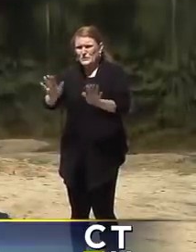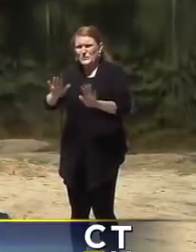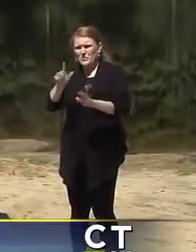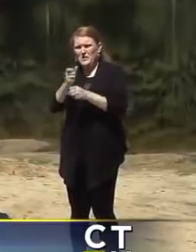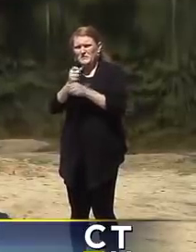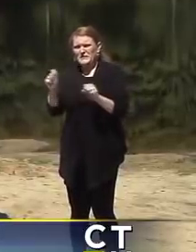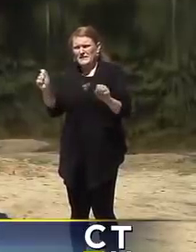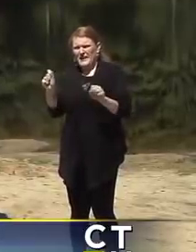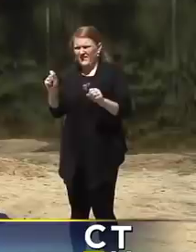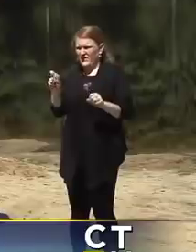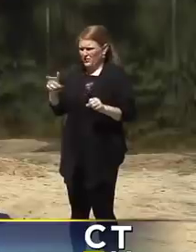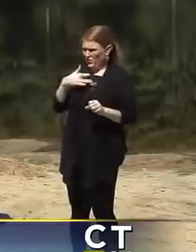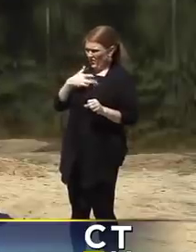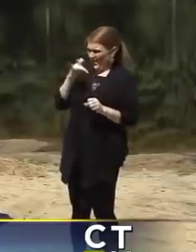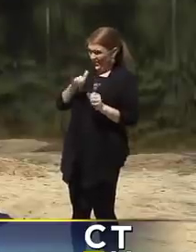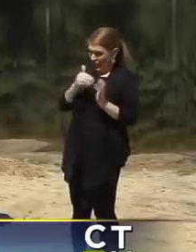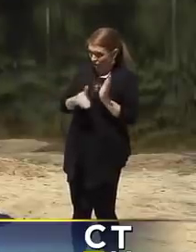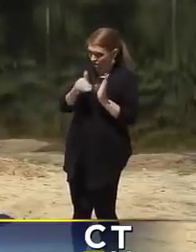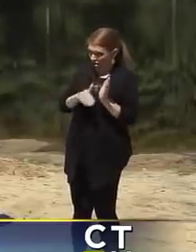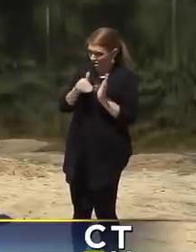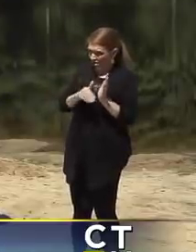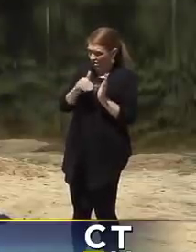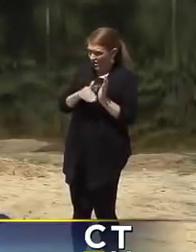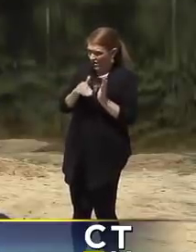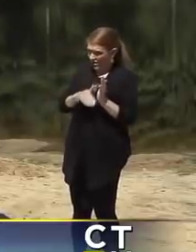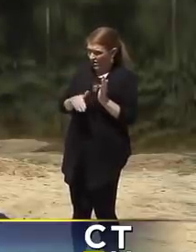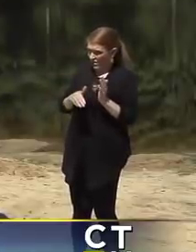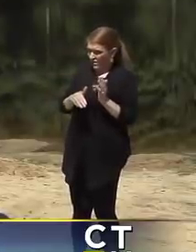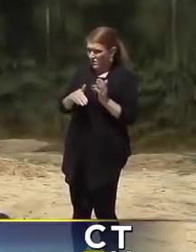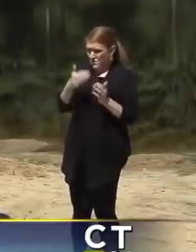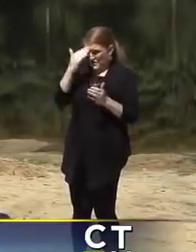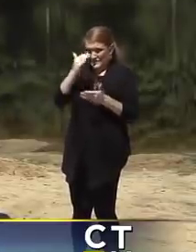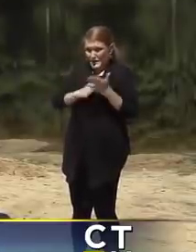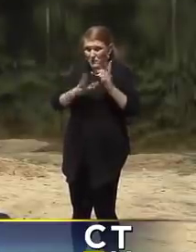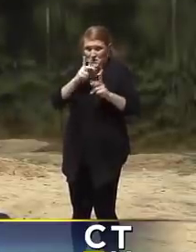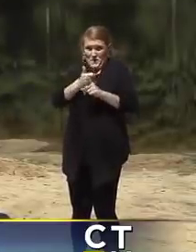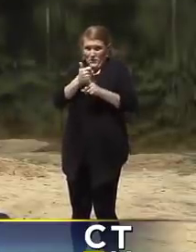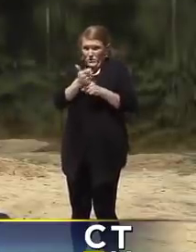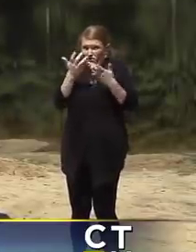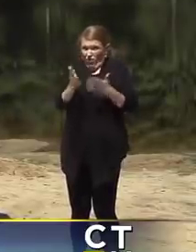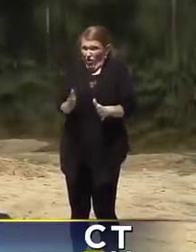been talking about them for 2 months, and I still want to go to the casino.